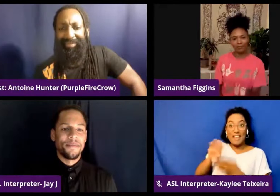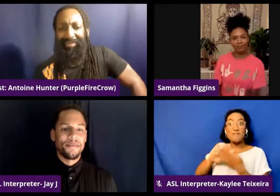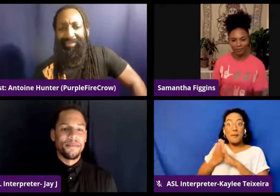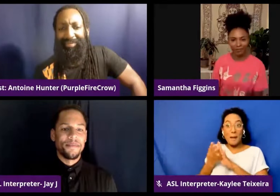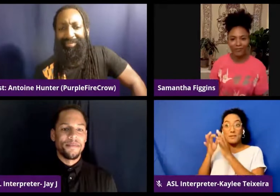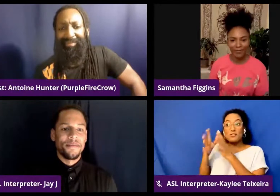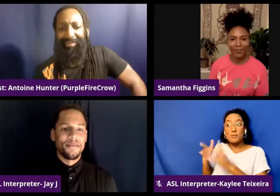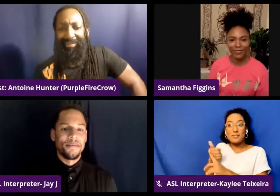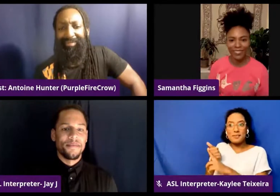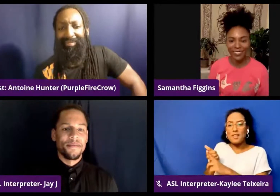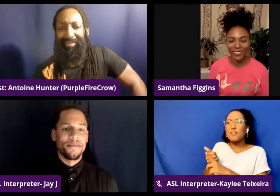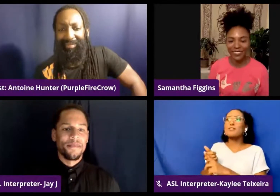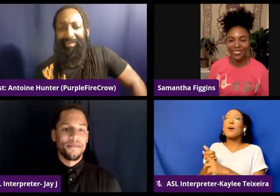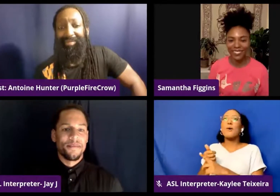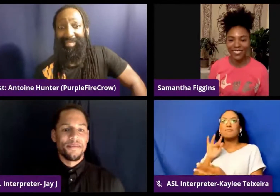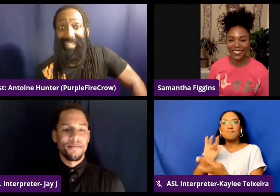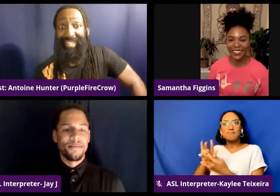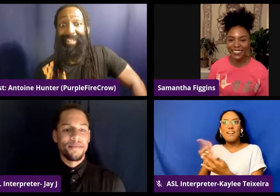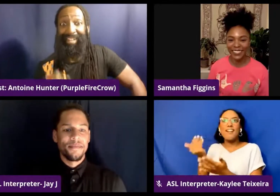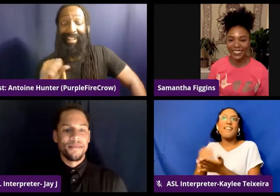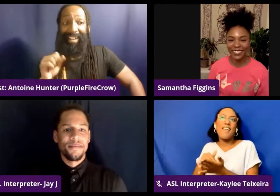yeah.